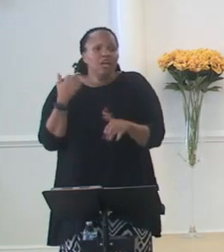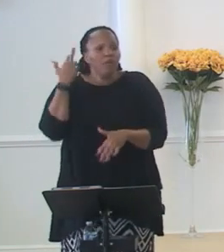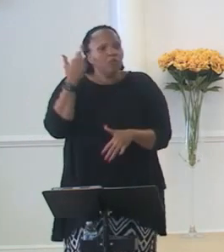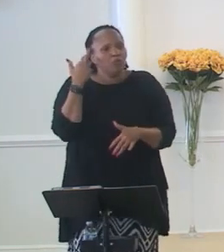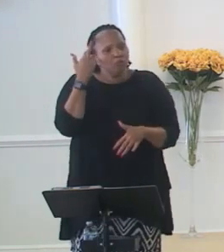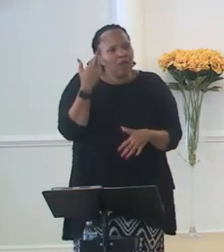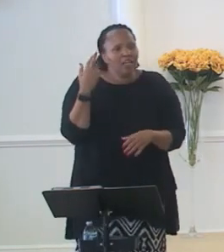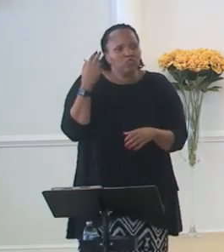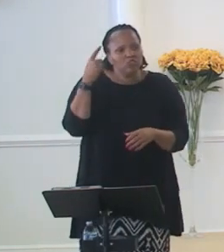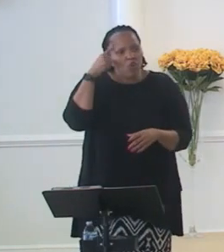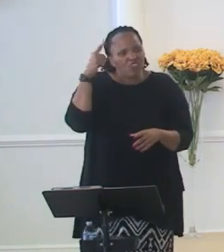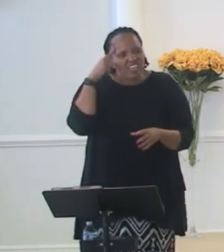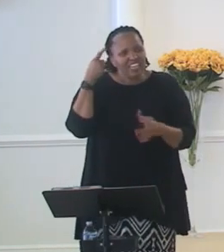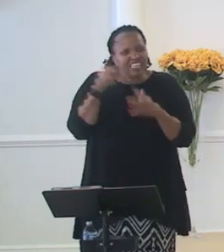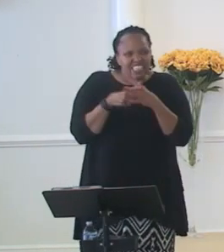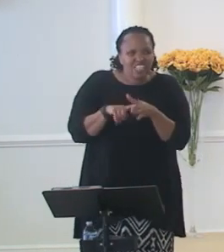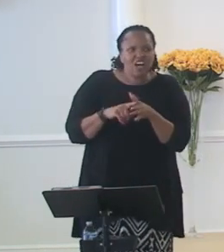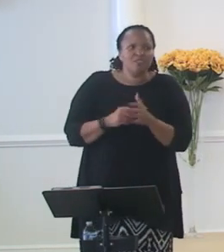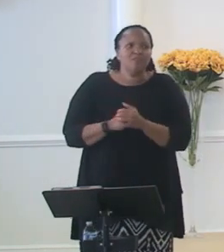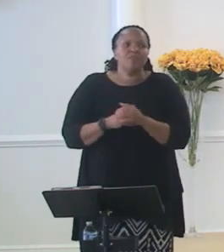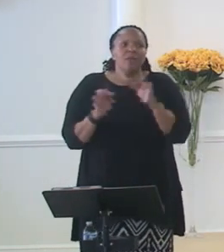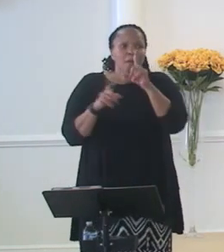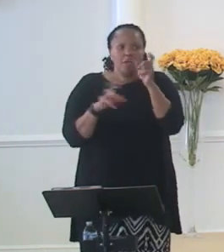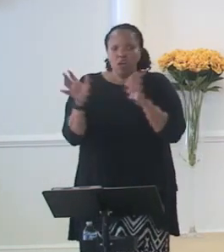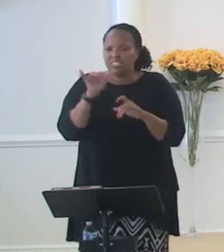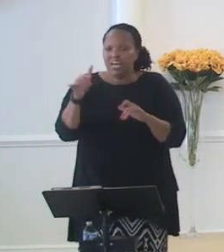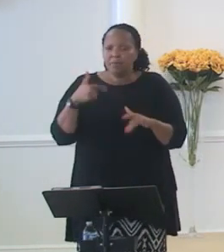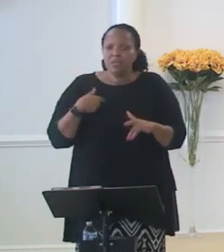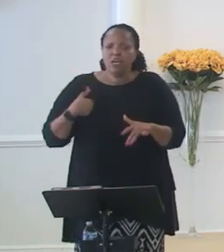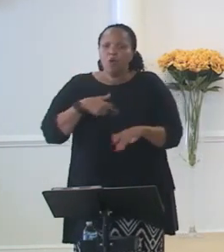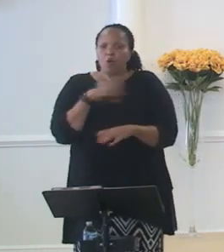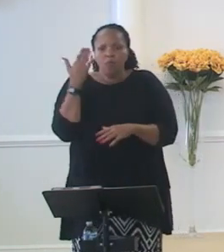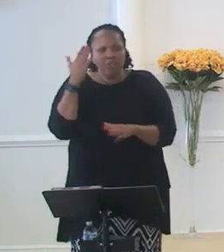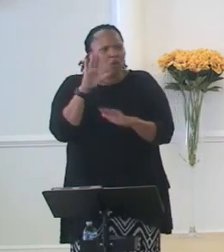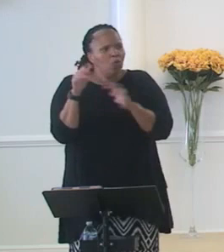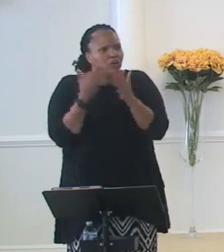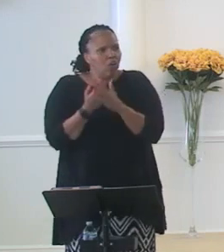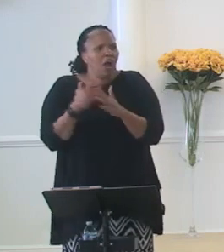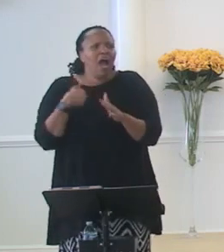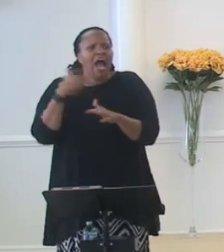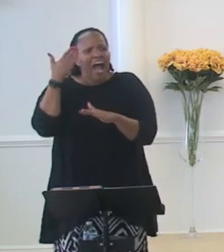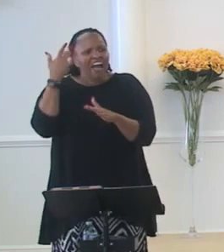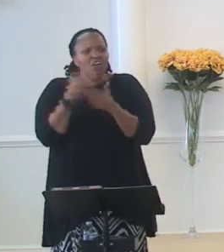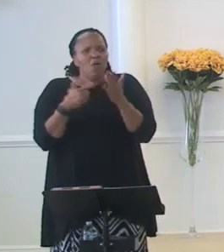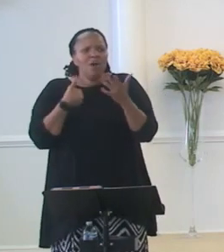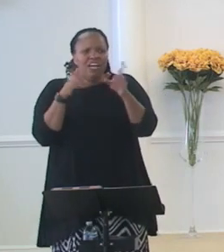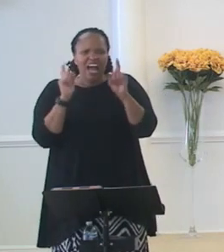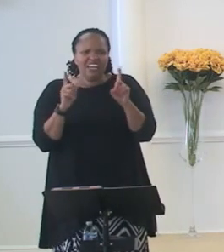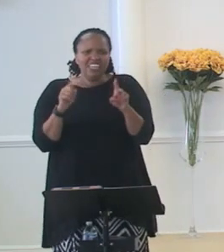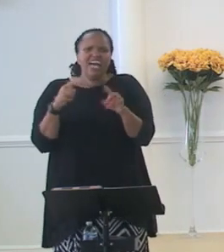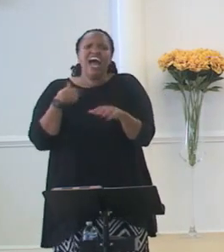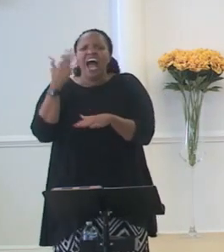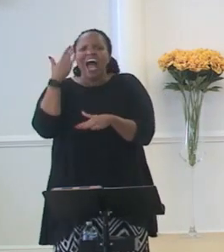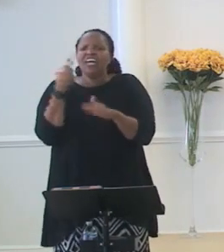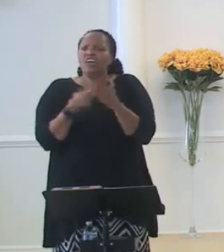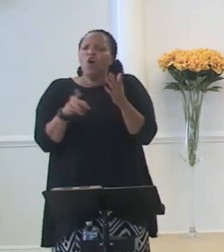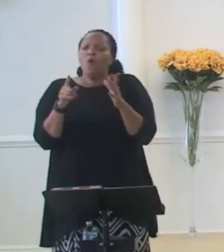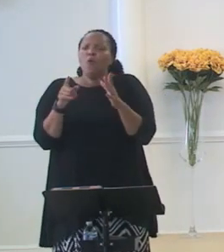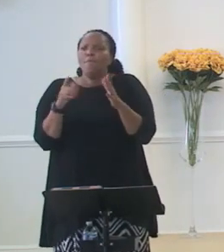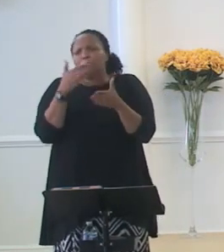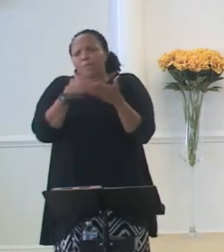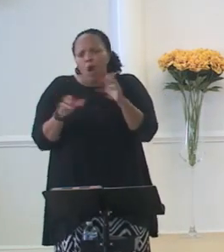rational thinking comes. Because like me, we know it all. I know what I need. I know what part of breaking I